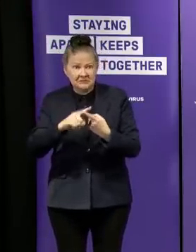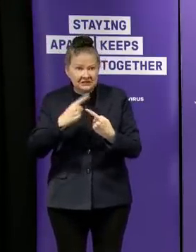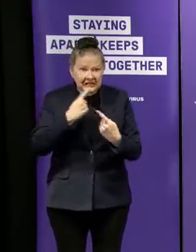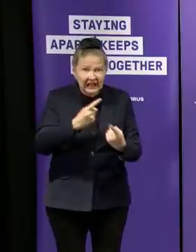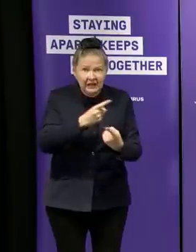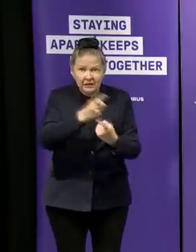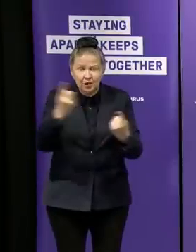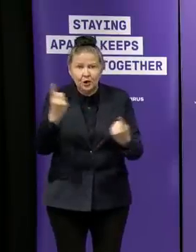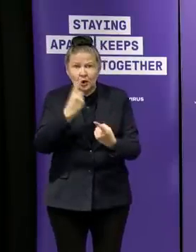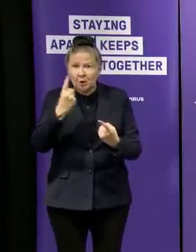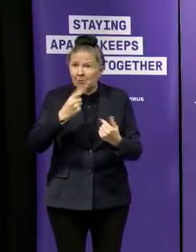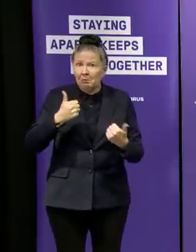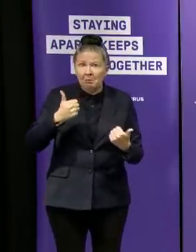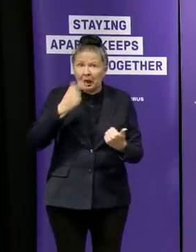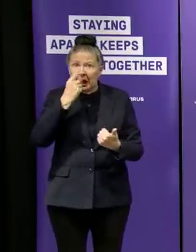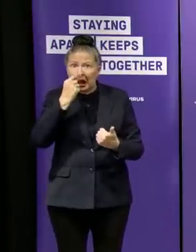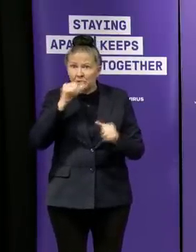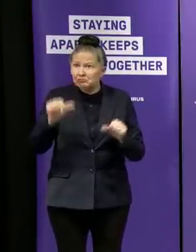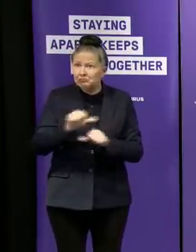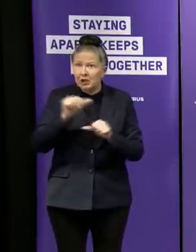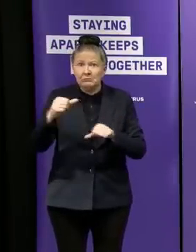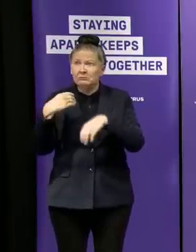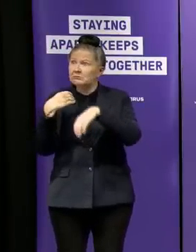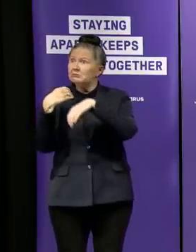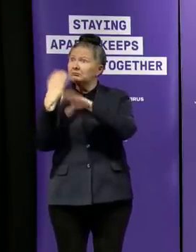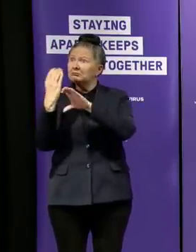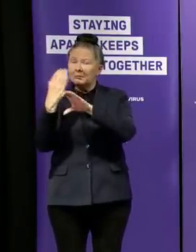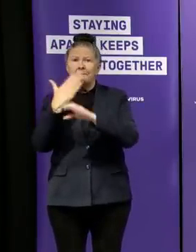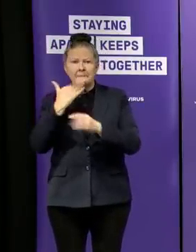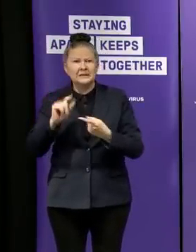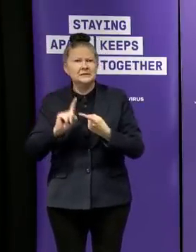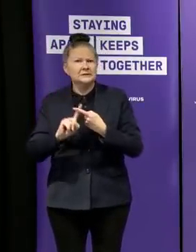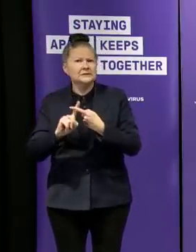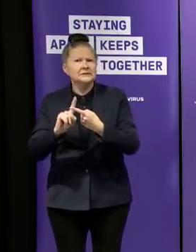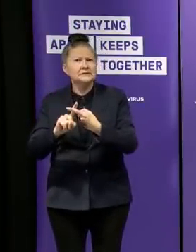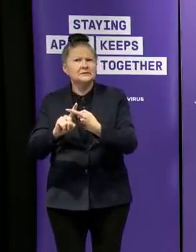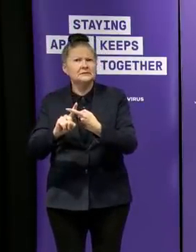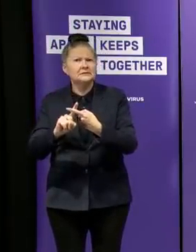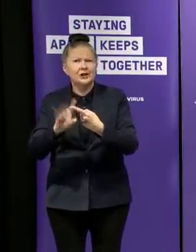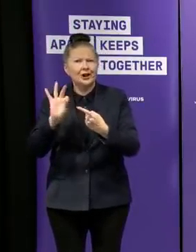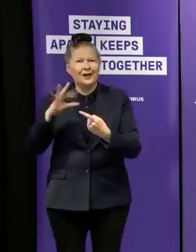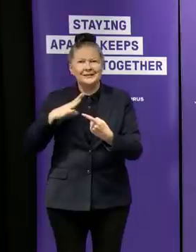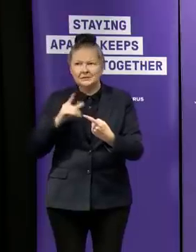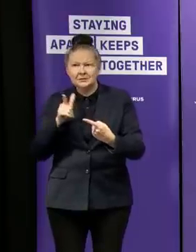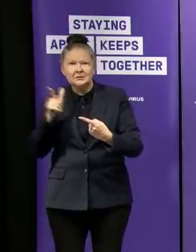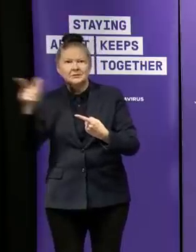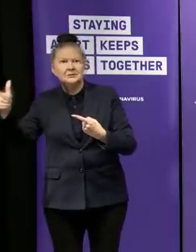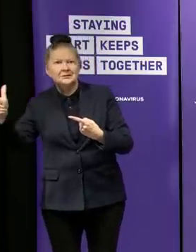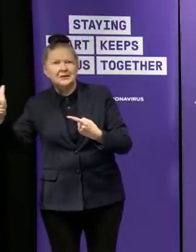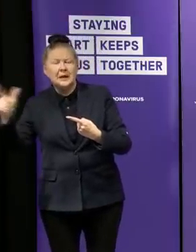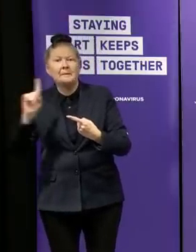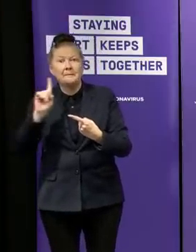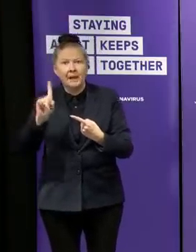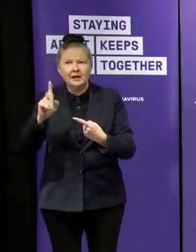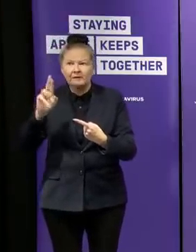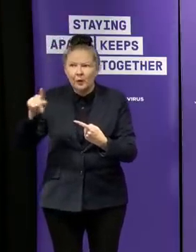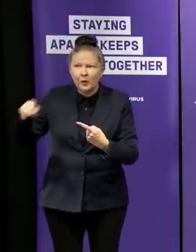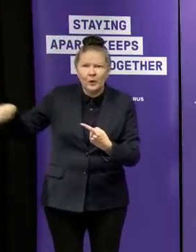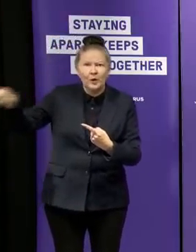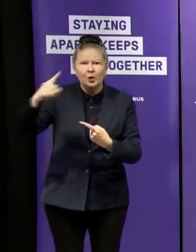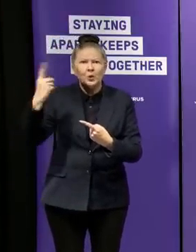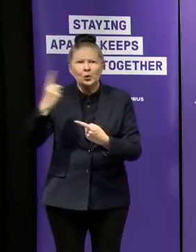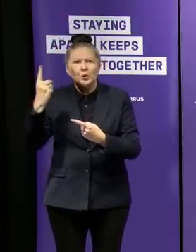can use telehealth services to continue to do so. And when it comes to the allied health professionals, to